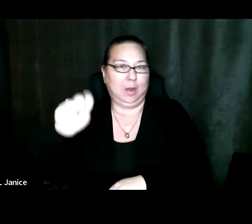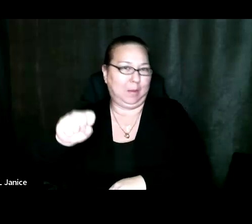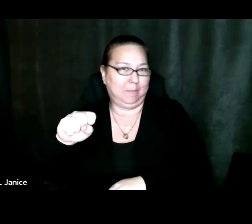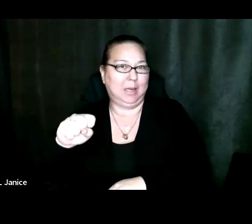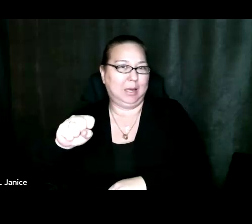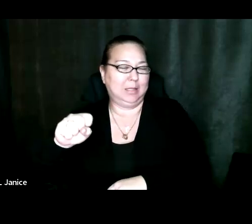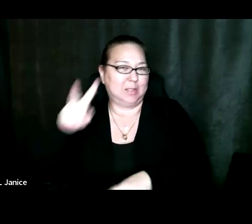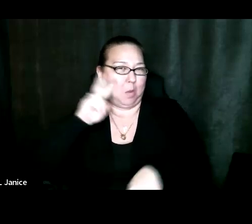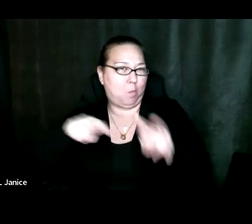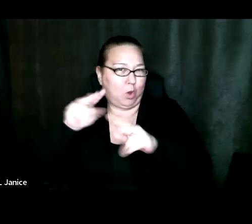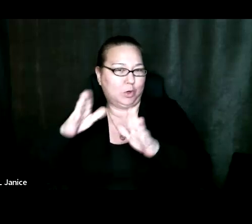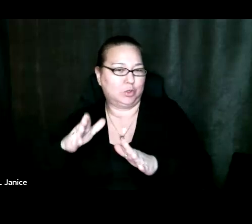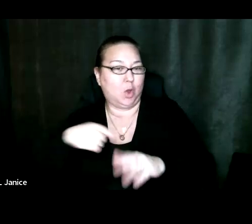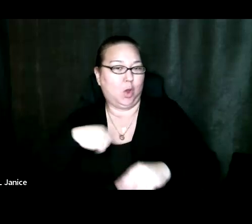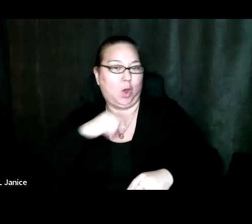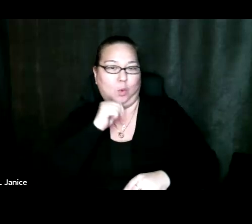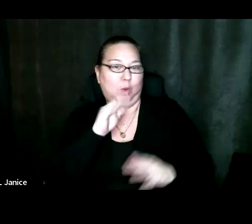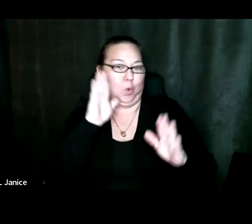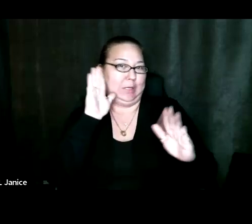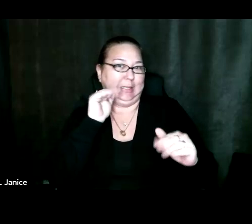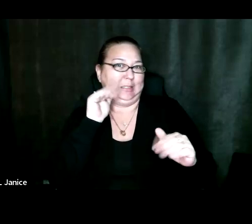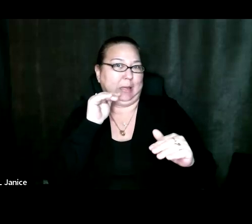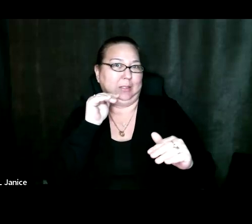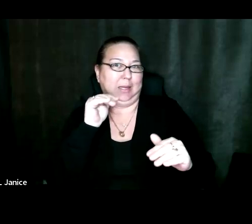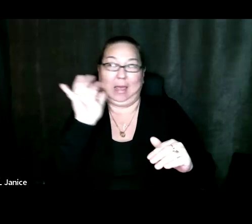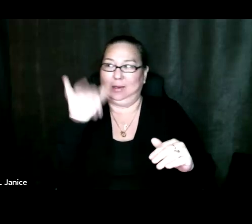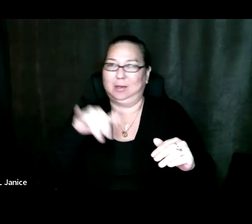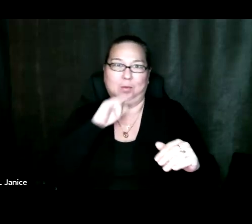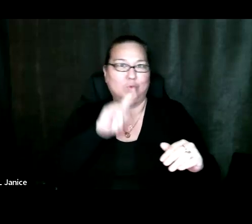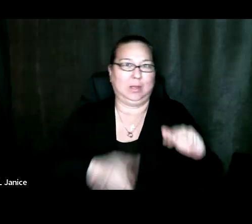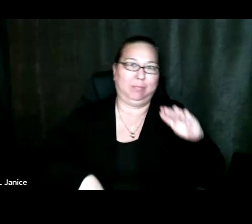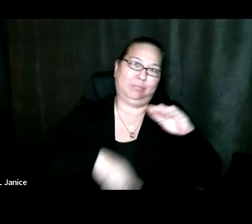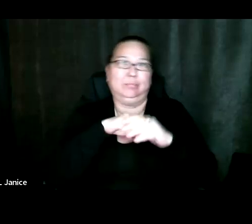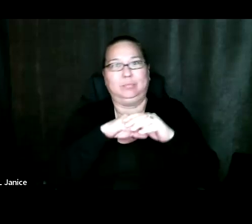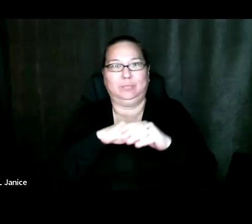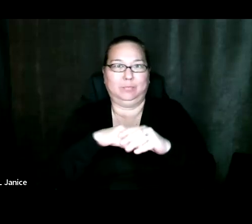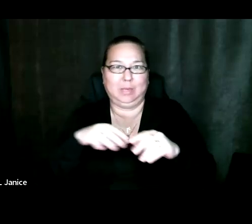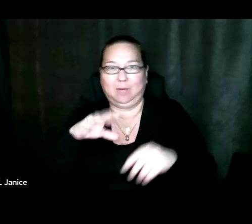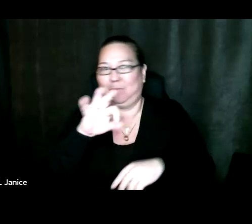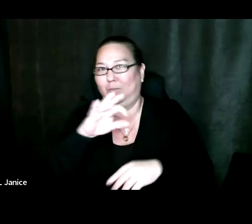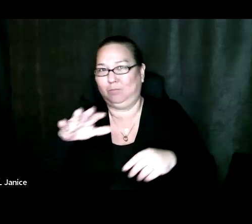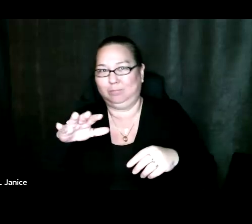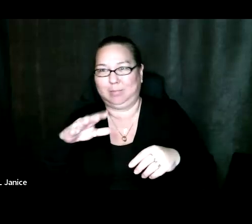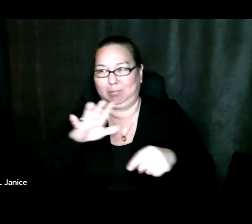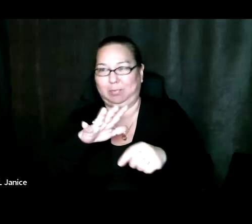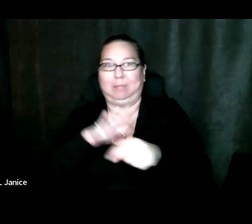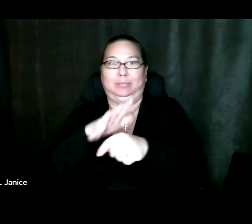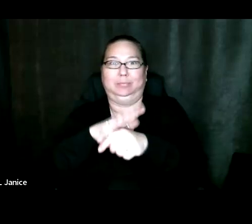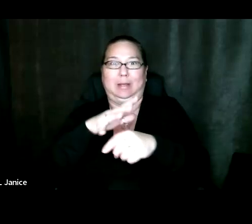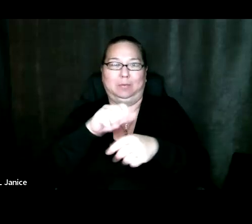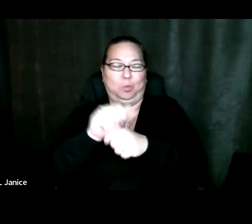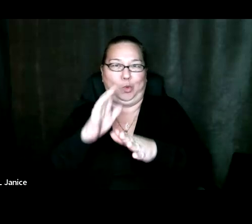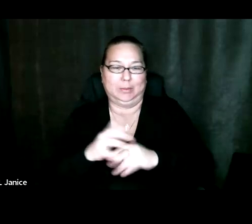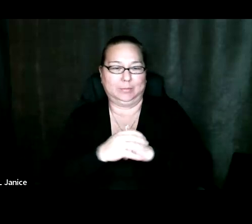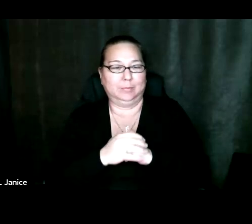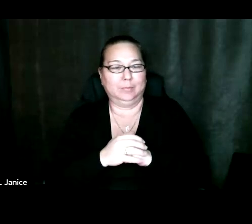in those positions this year, which is a great problem to have. And then finally, part of a sort of citywide trend, our health insurance costs